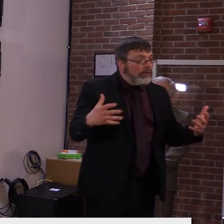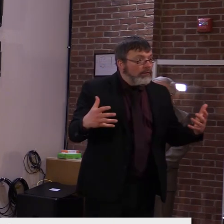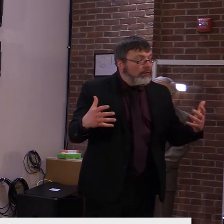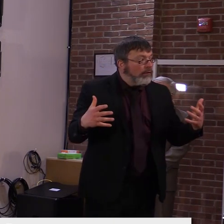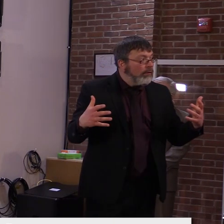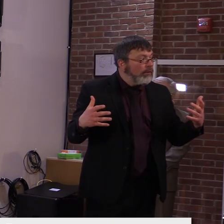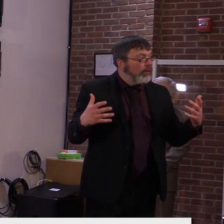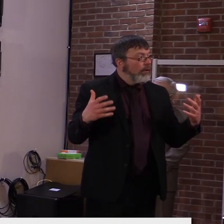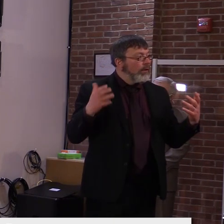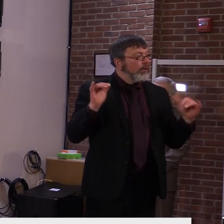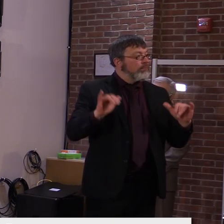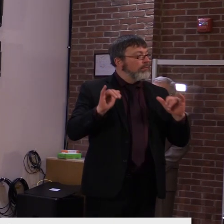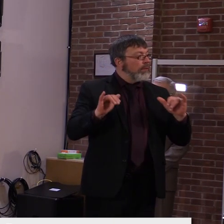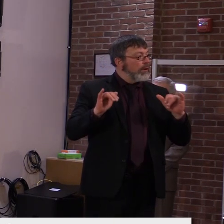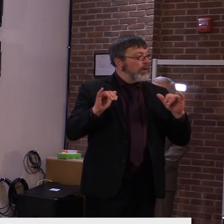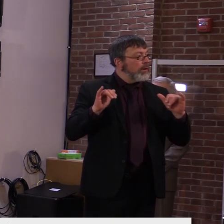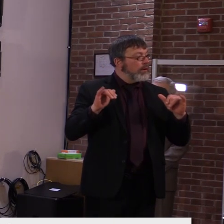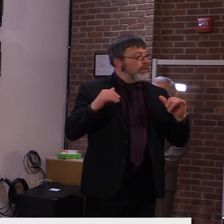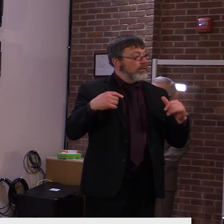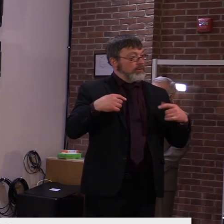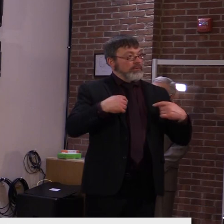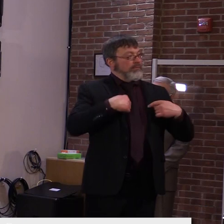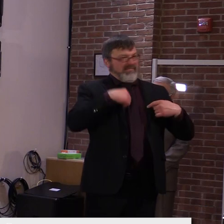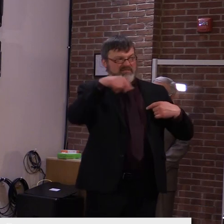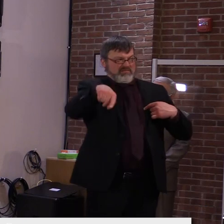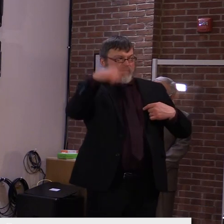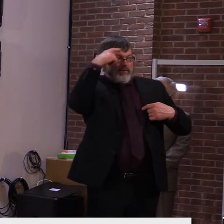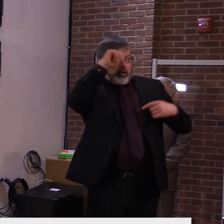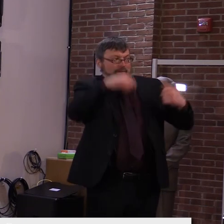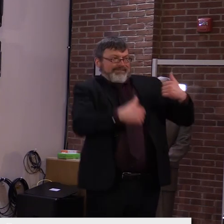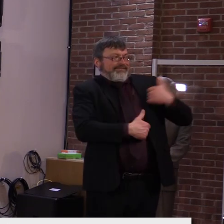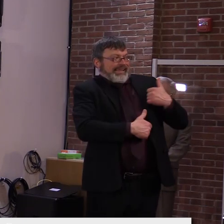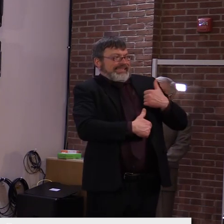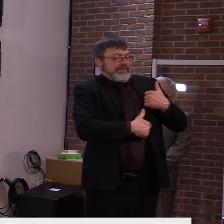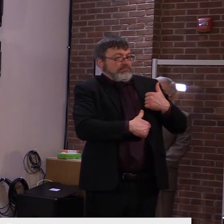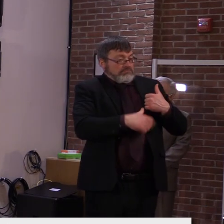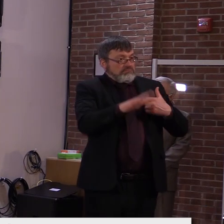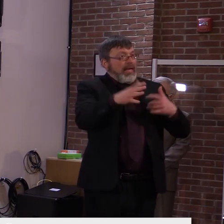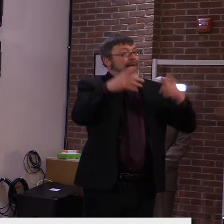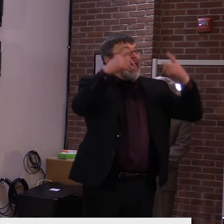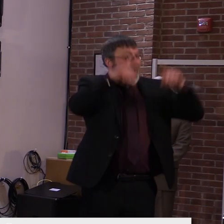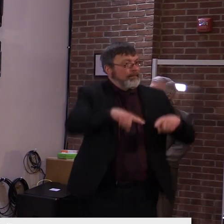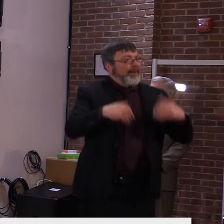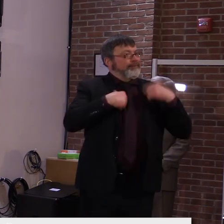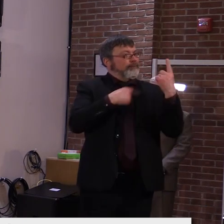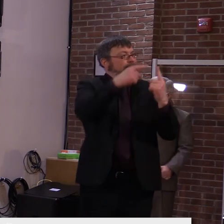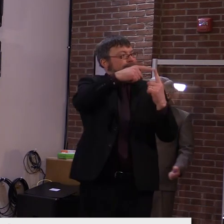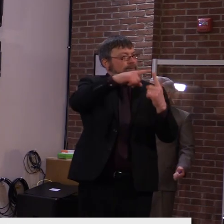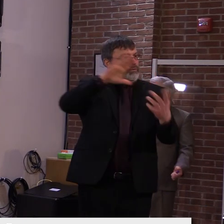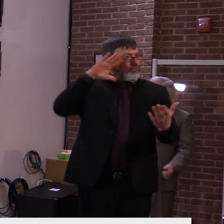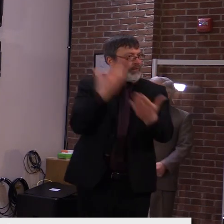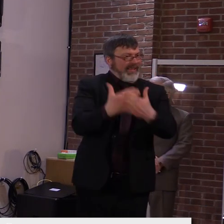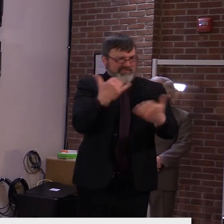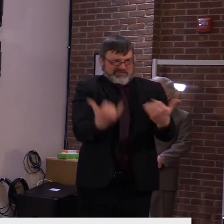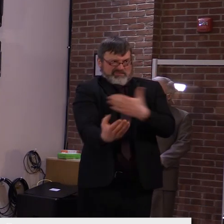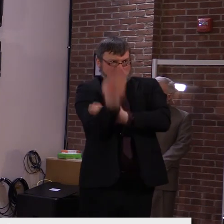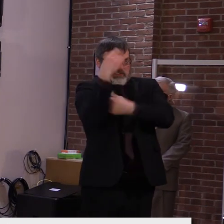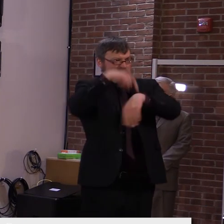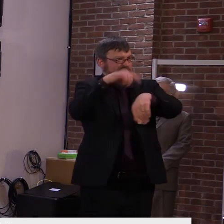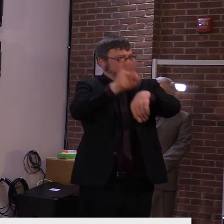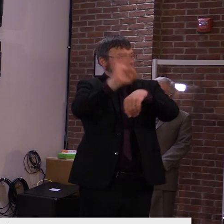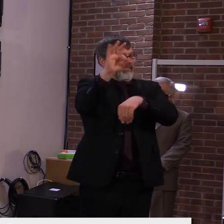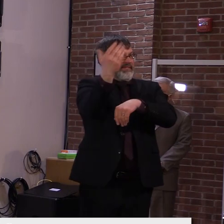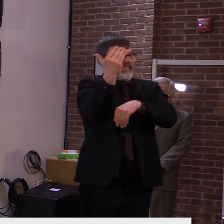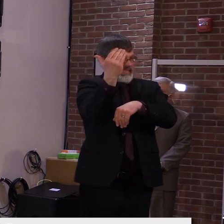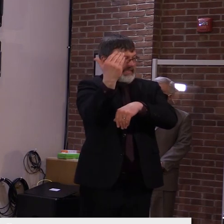veteran was there by 9:15. Turns out there were 1,000 veterans allowed into the fairgrounds. Eventually, they were told